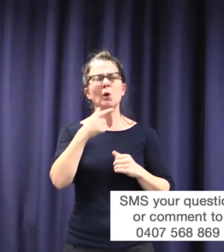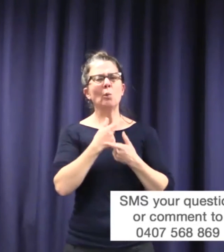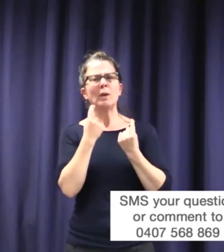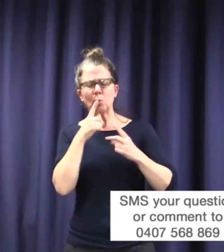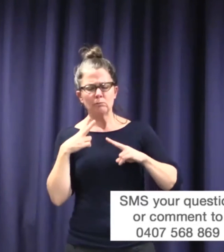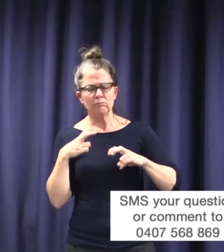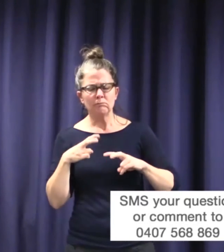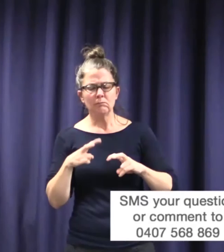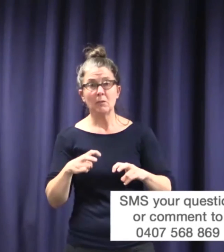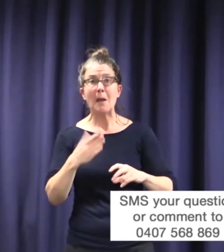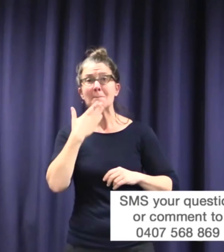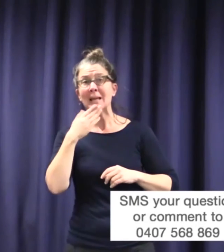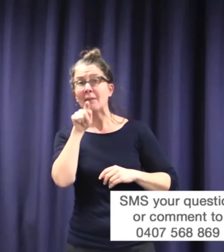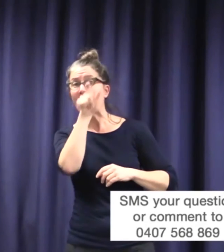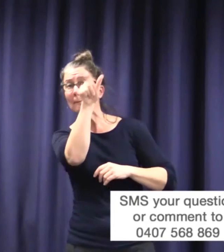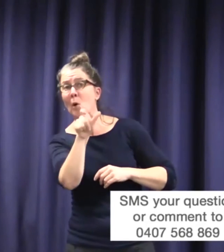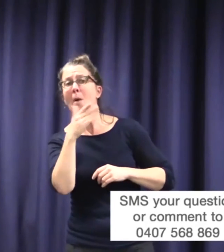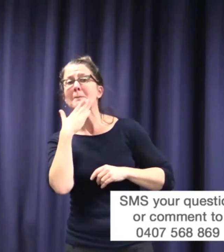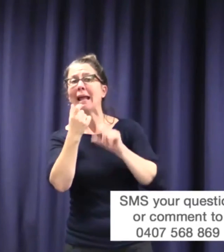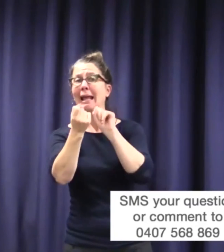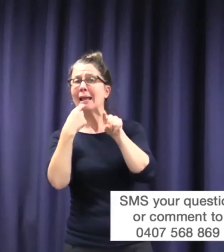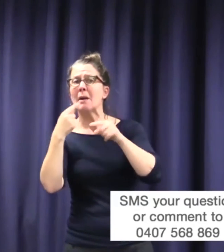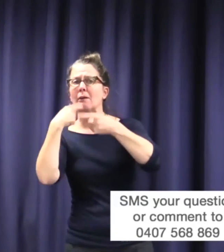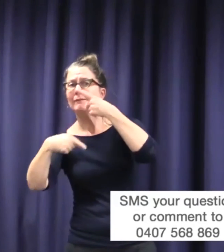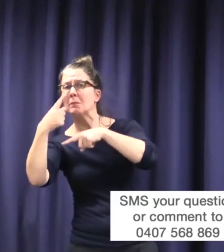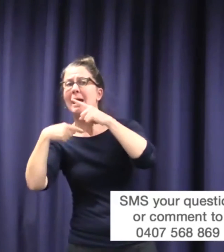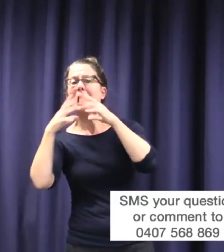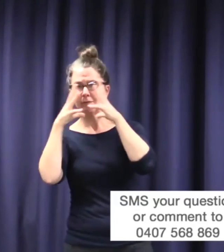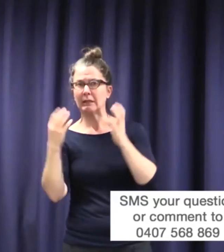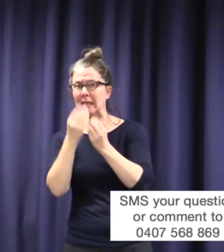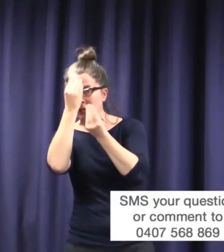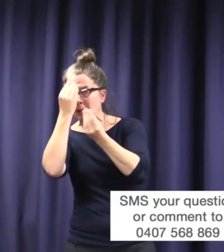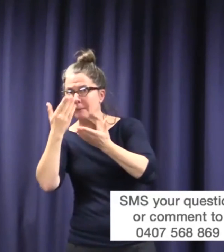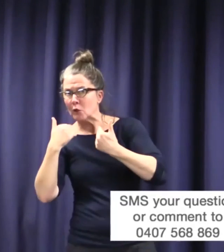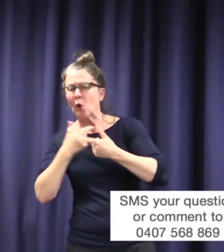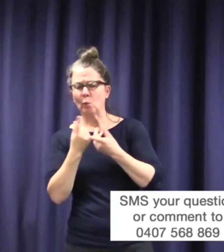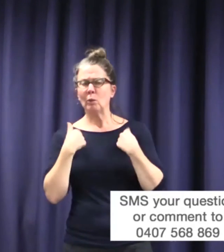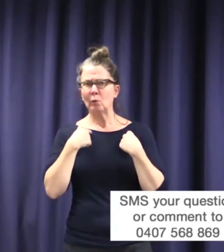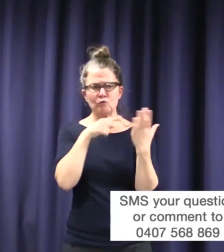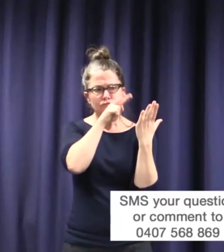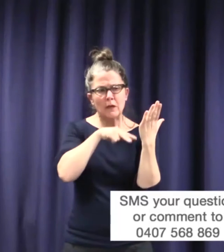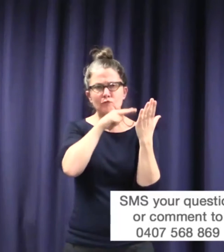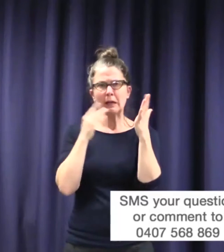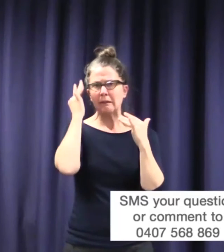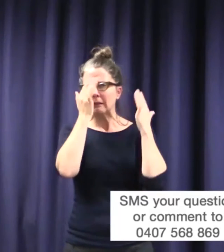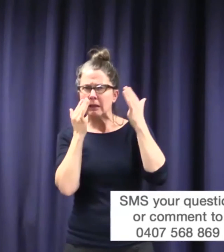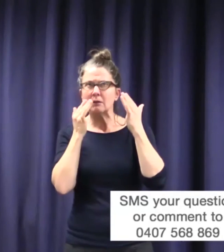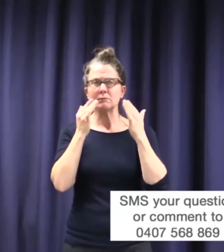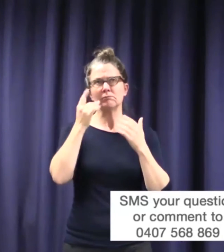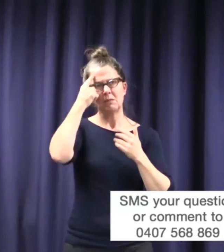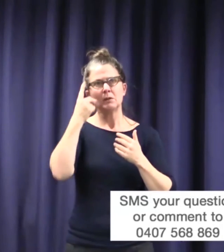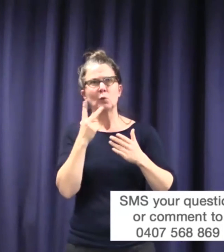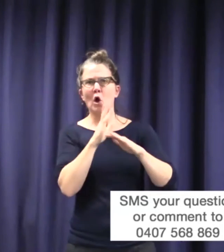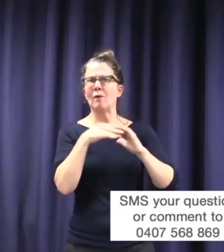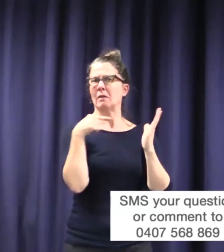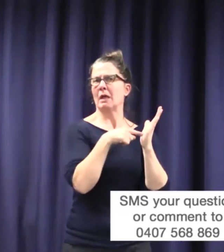that person send us an email with some details and we'll take that under consideration.